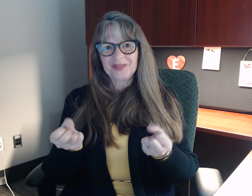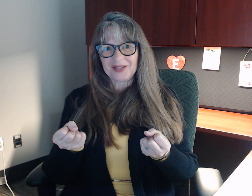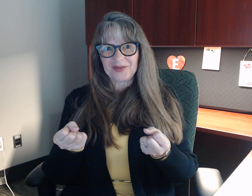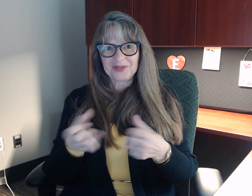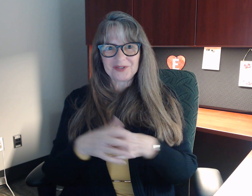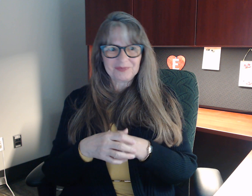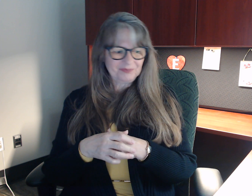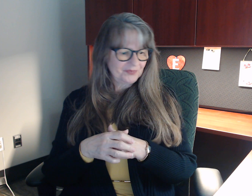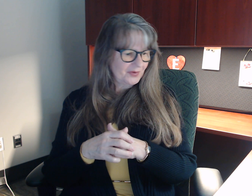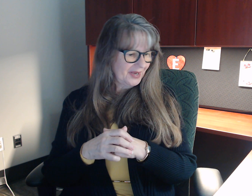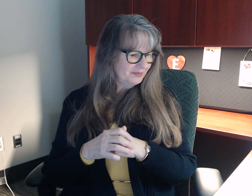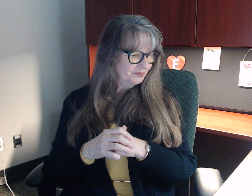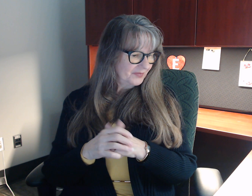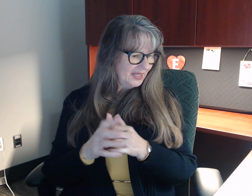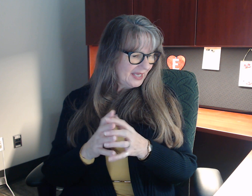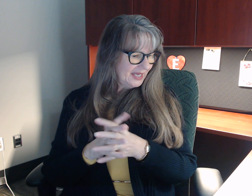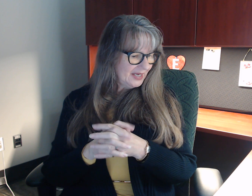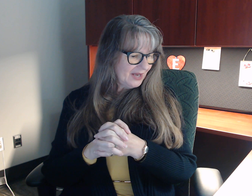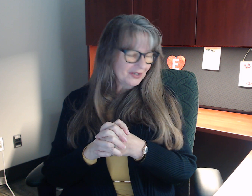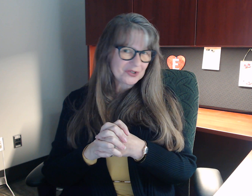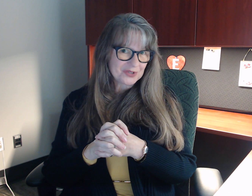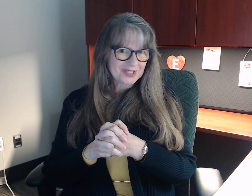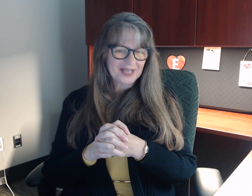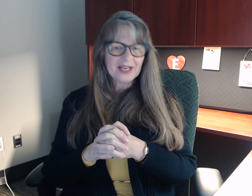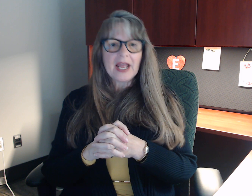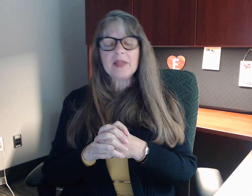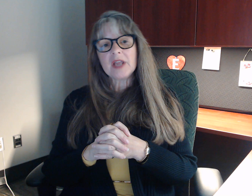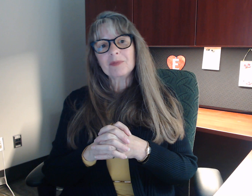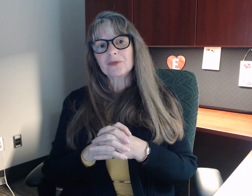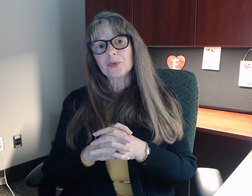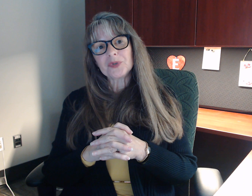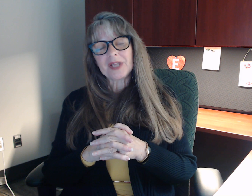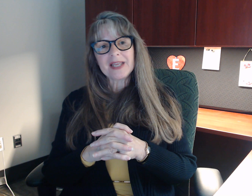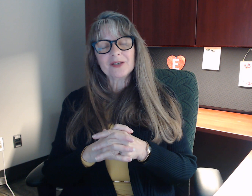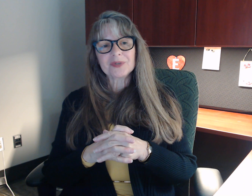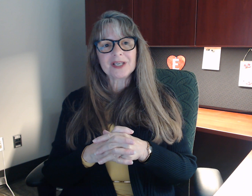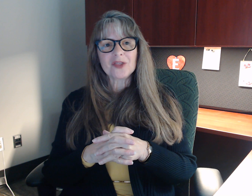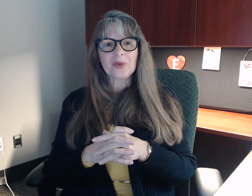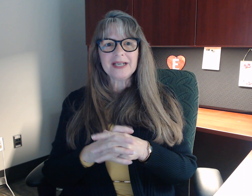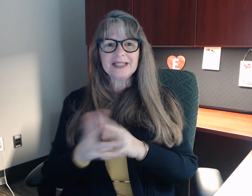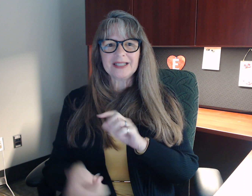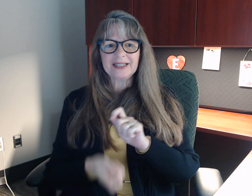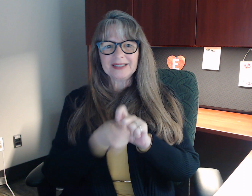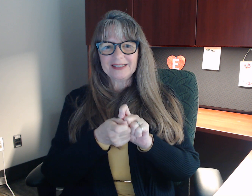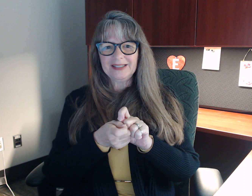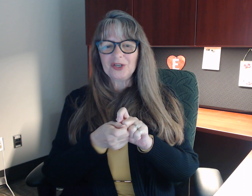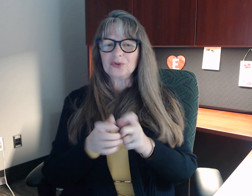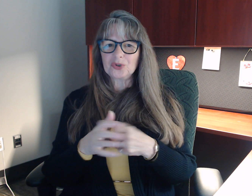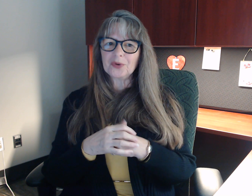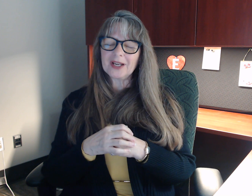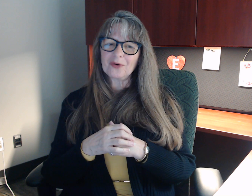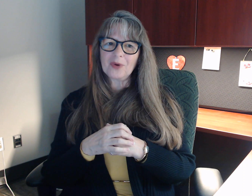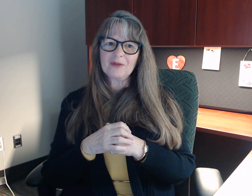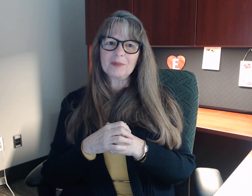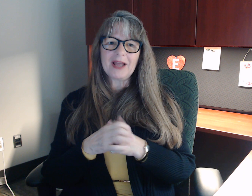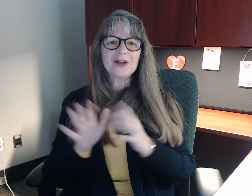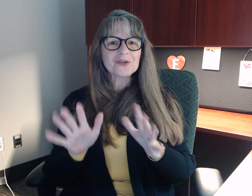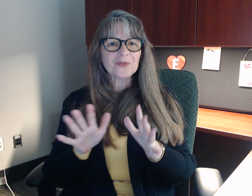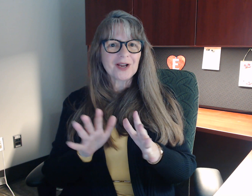Sign language. Okay. I'll let you decide. And then April Fool's Day, there was another one. I did trick or whatever, but I also forgot to